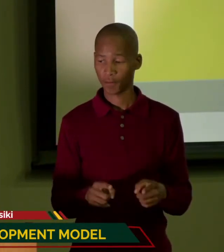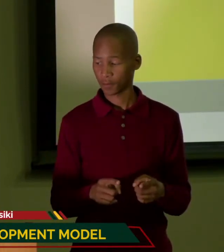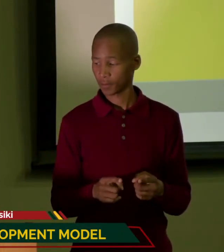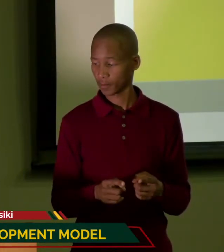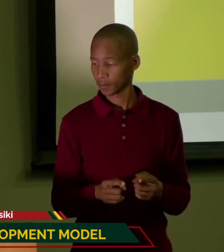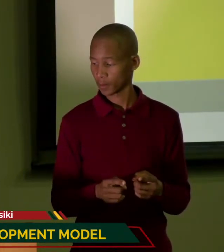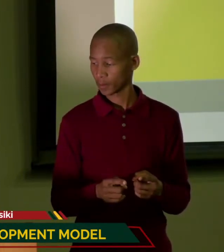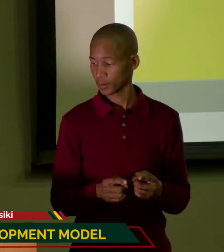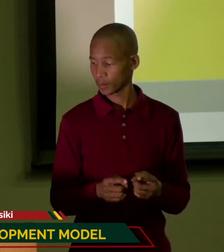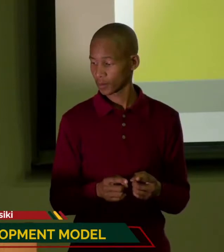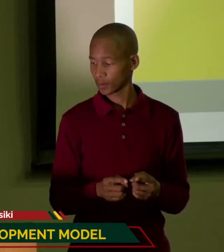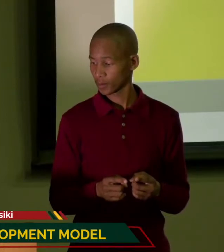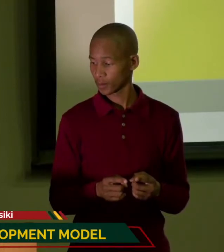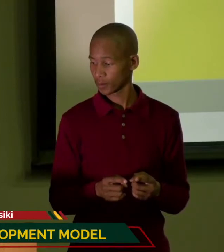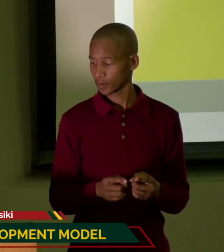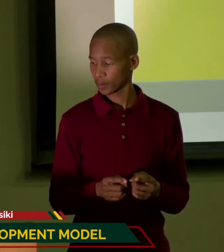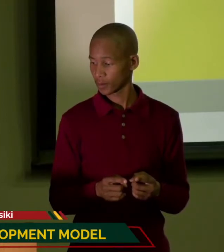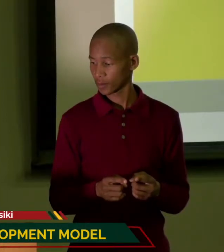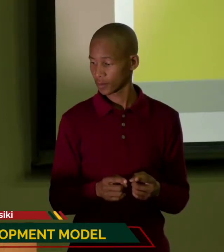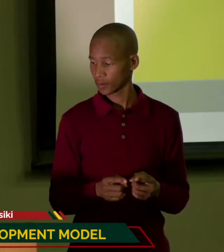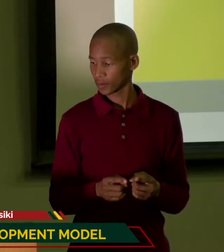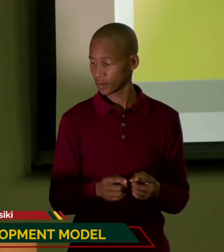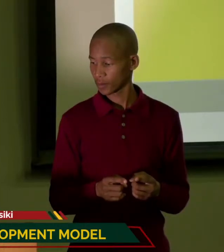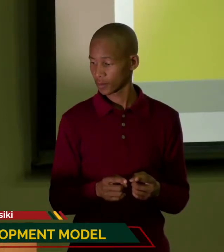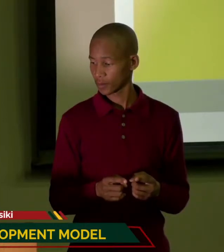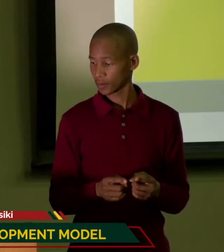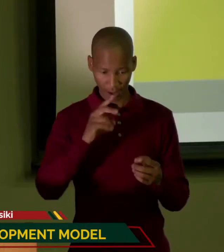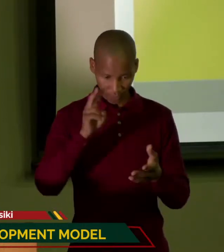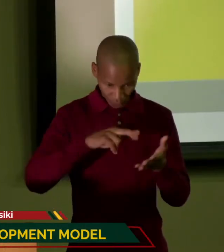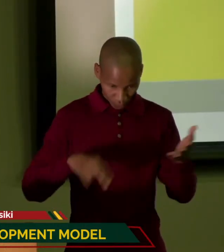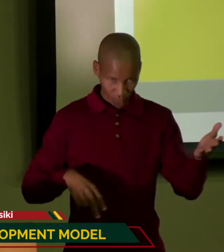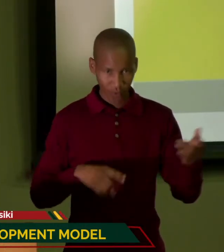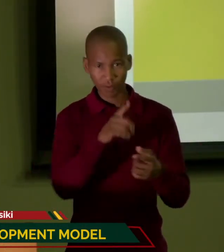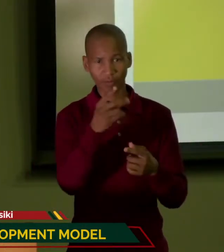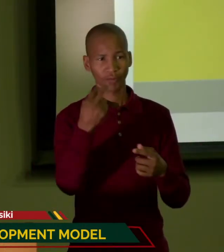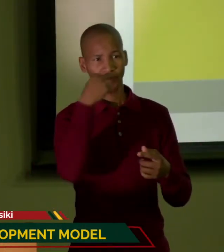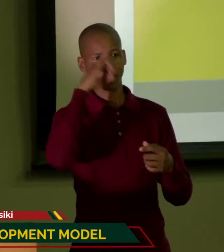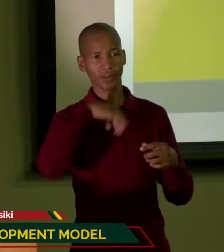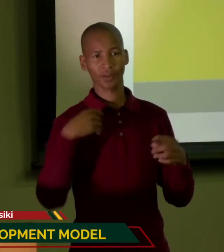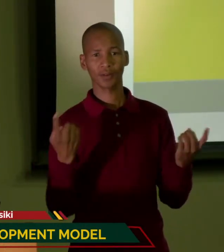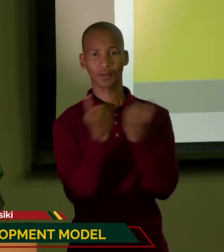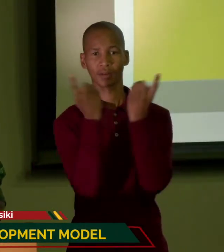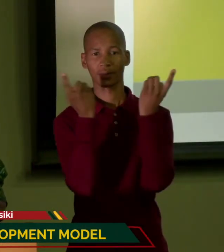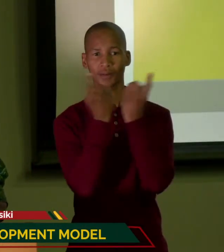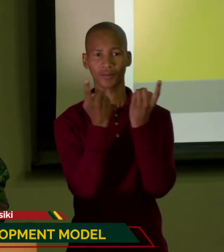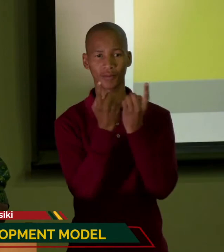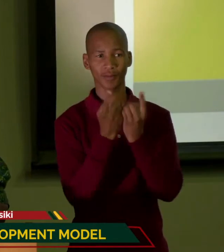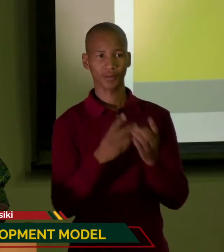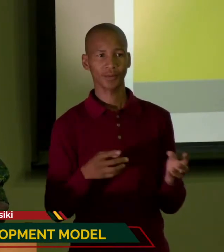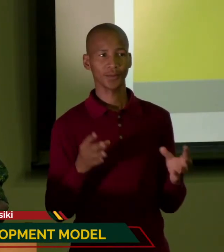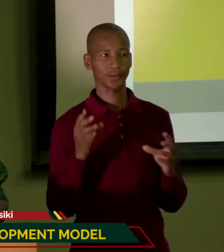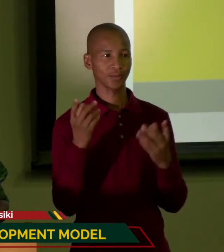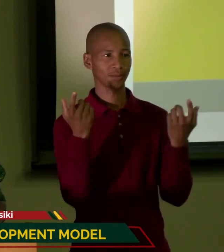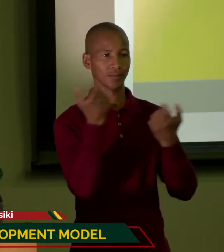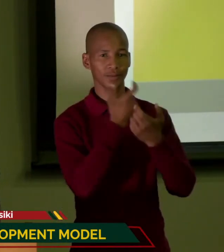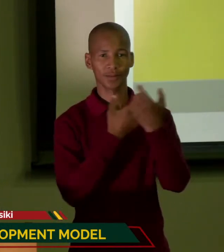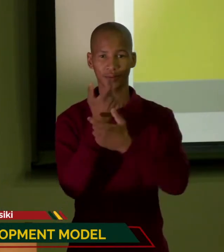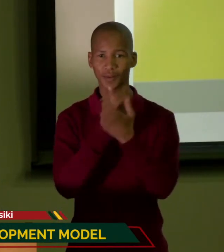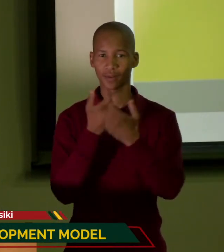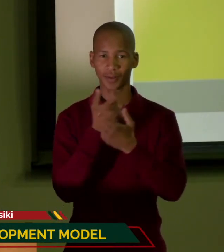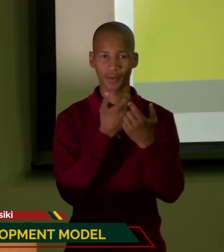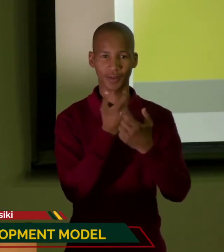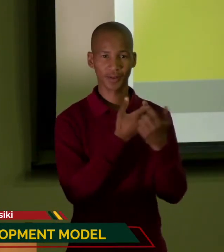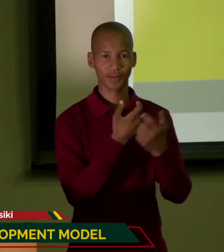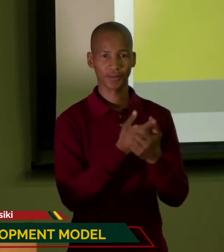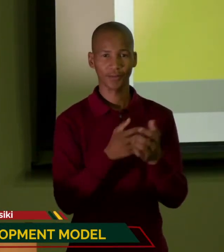Oh, mandiyifunde nocinga uba ndiyahlala. Ezi work streams zikhona ndiyanibona kwaba